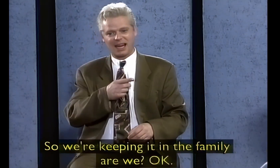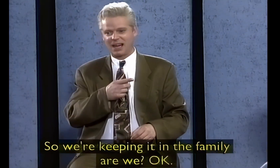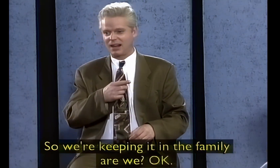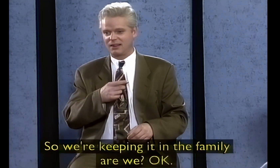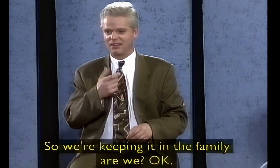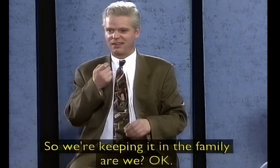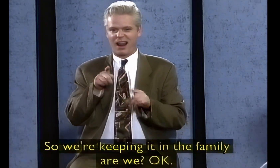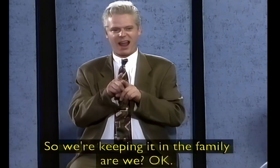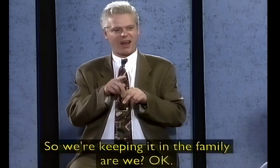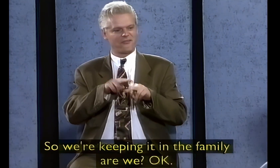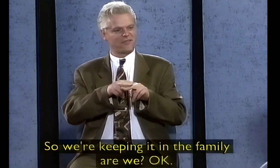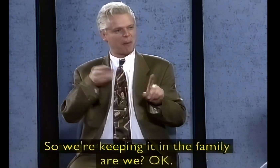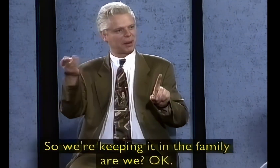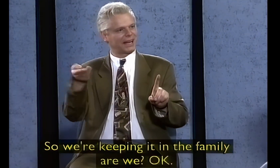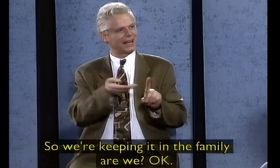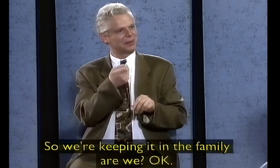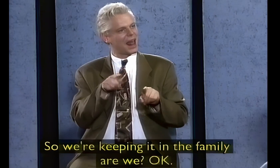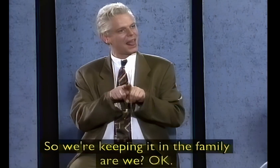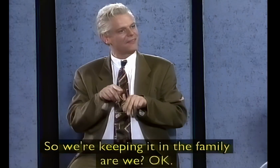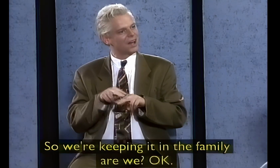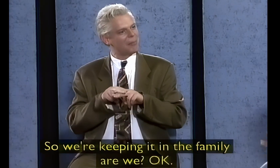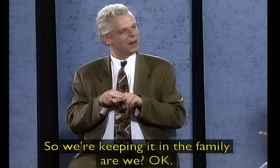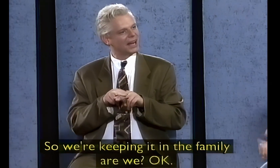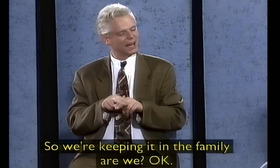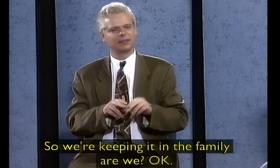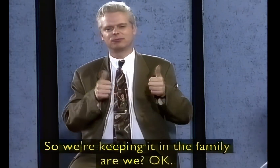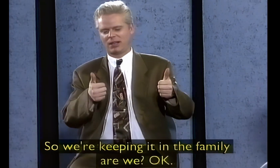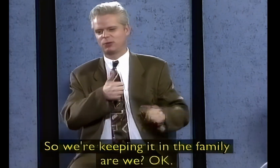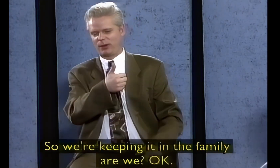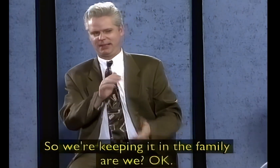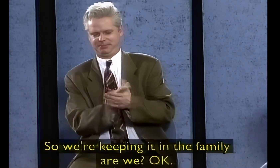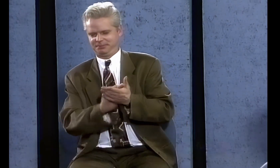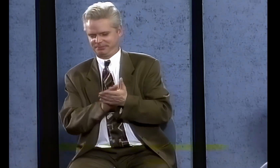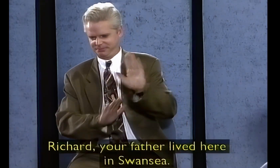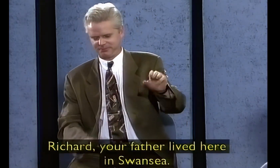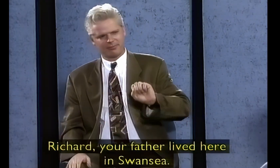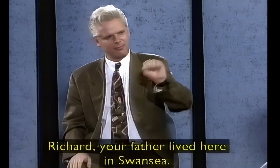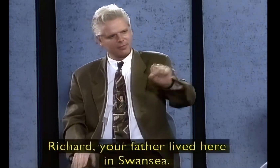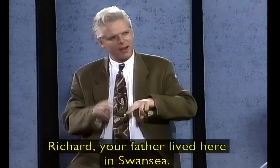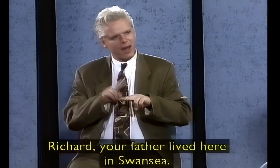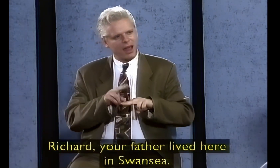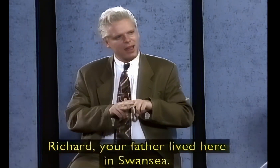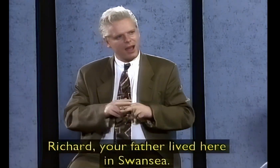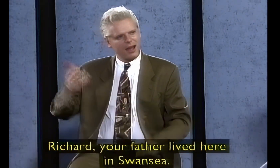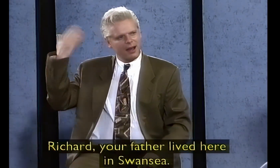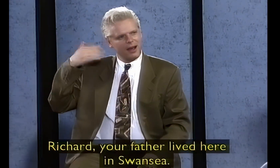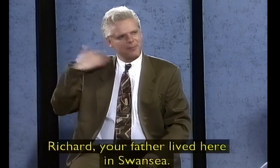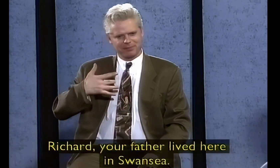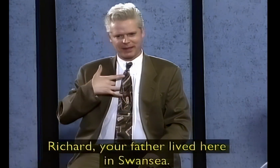So it's passed down the family, keeping it in the family, are we? I see, okay. Now, Richard,